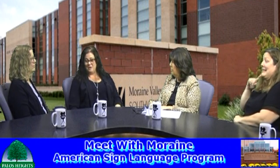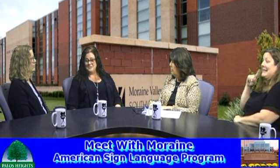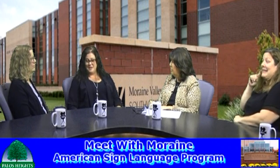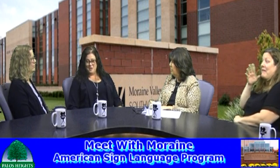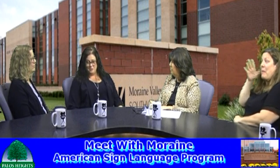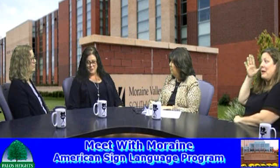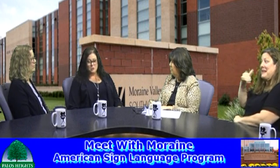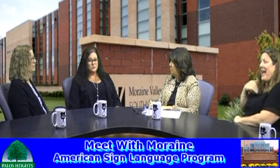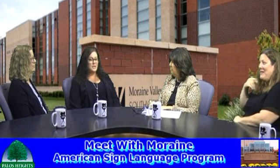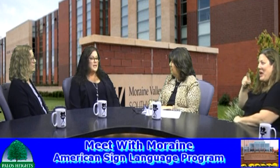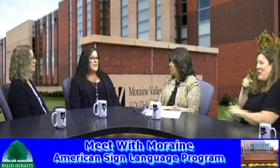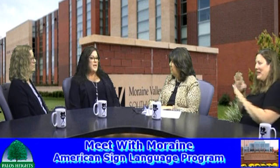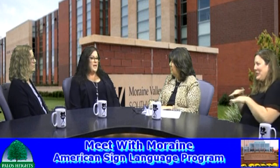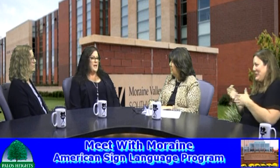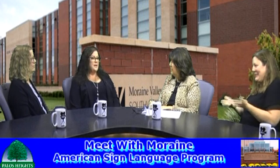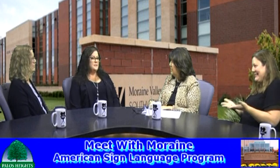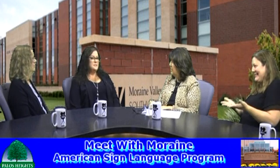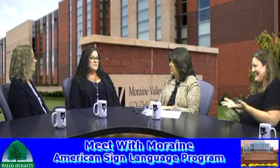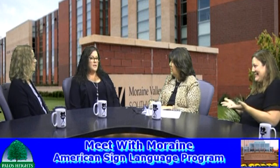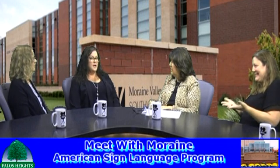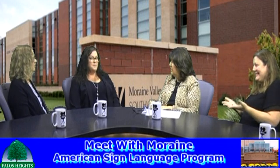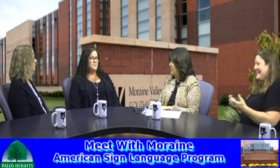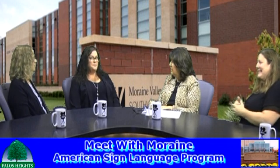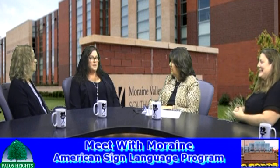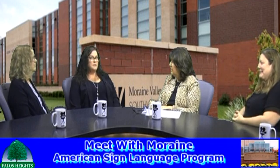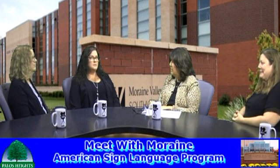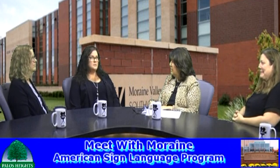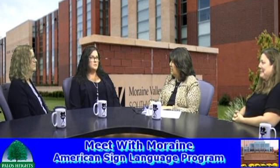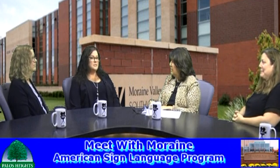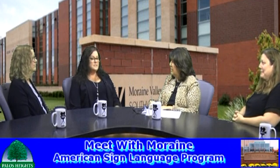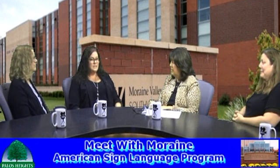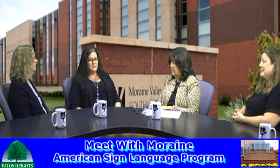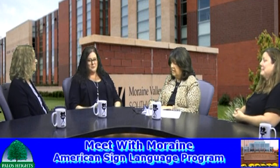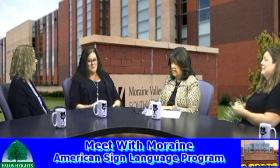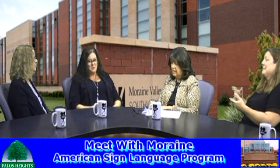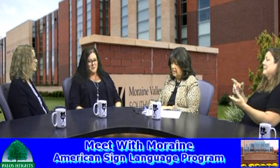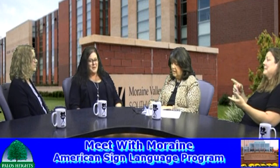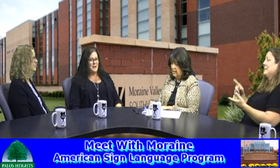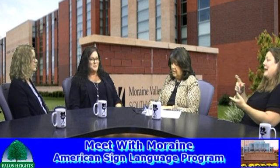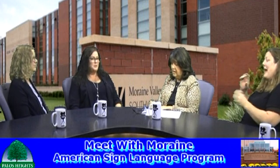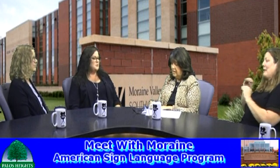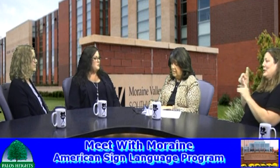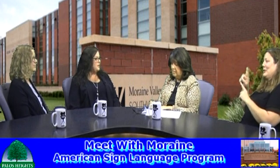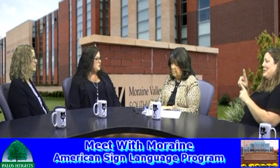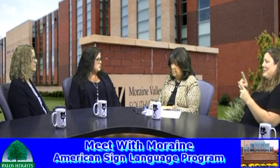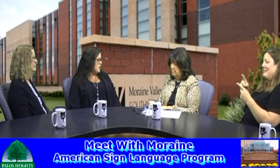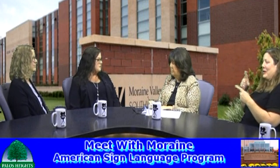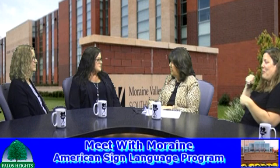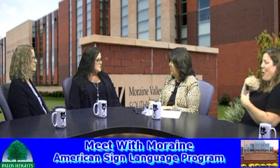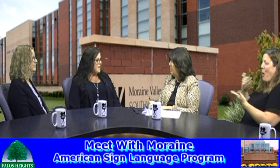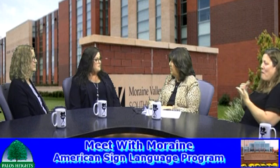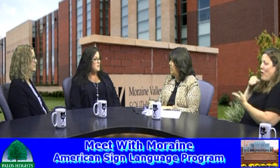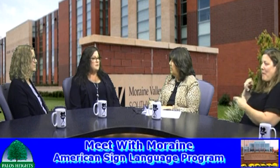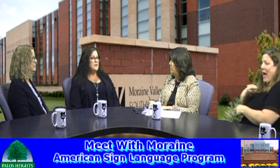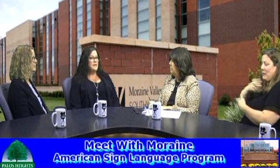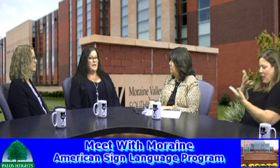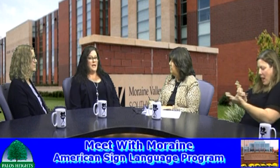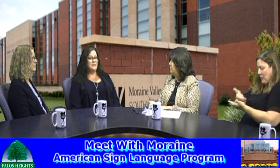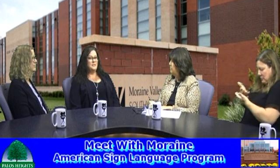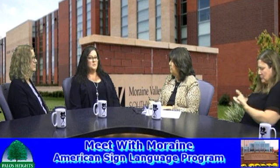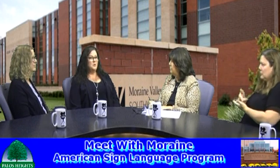deaf parents have hearing children. And as you can see, you come home from the hospital and you find out your child is deaf,